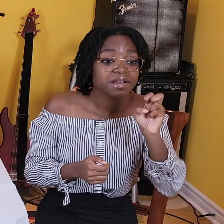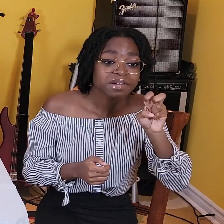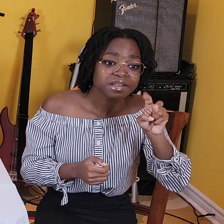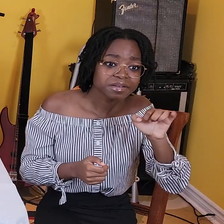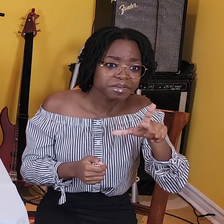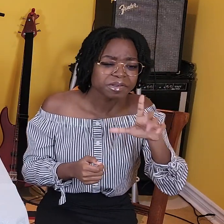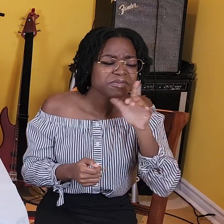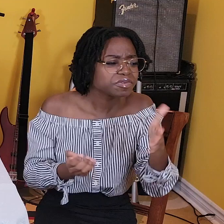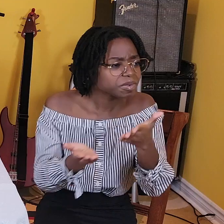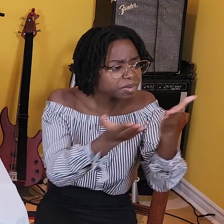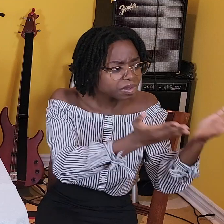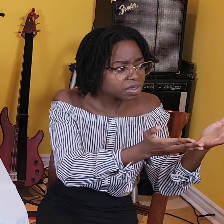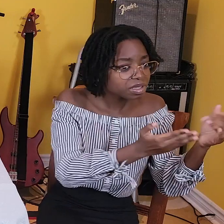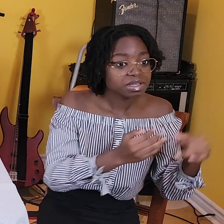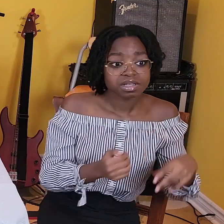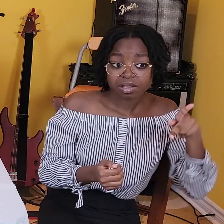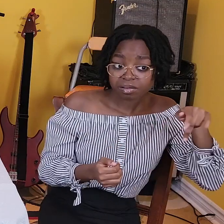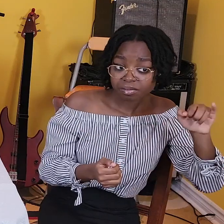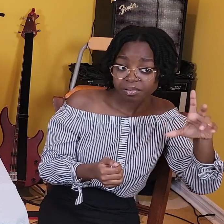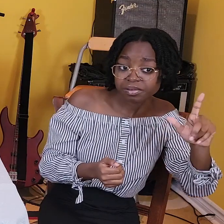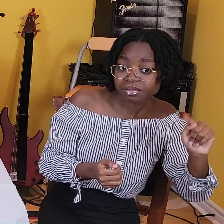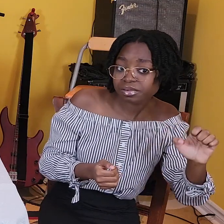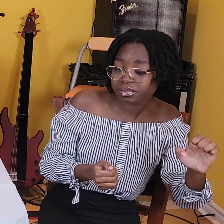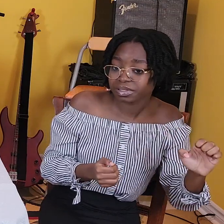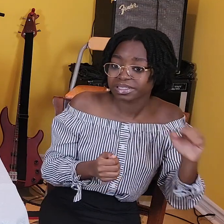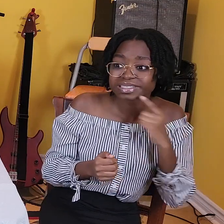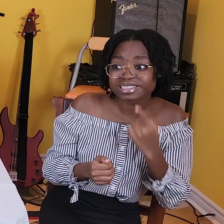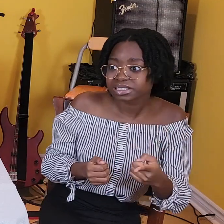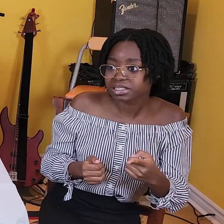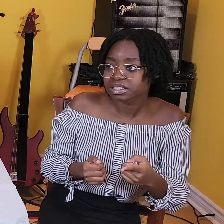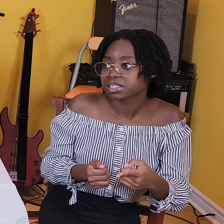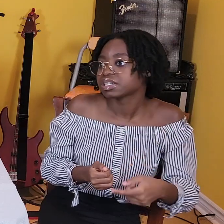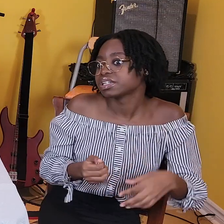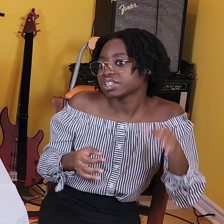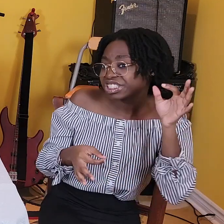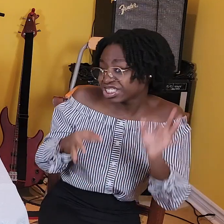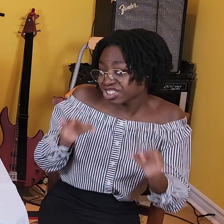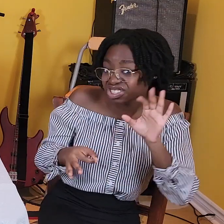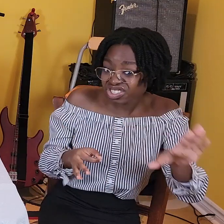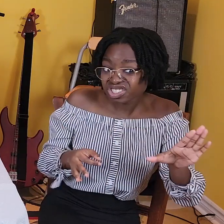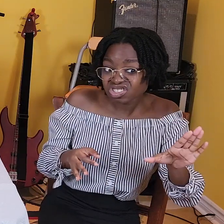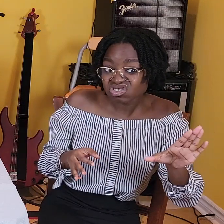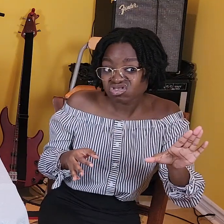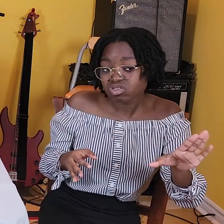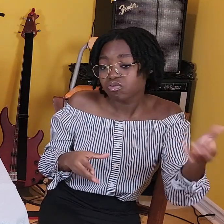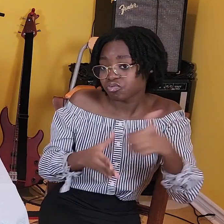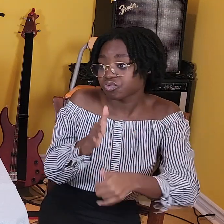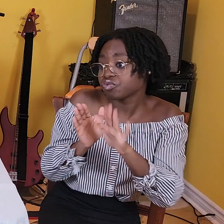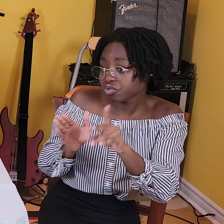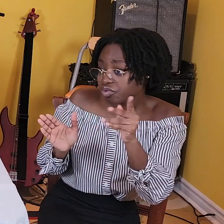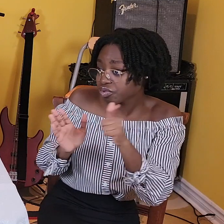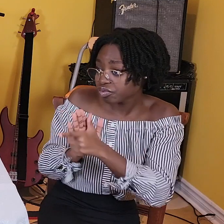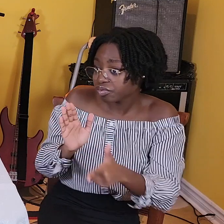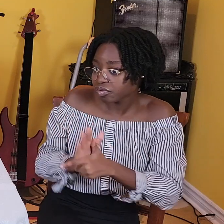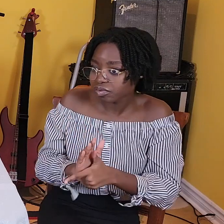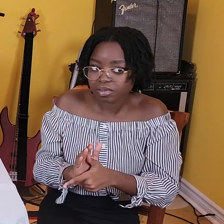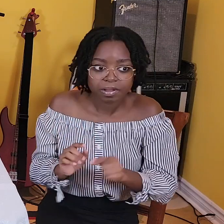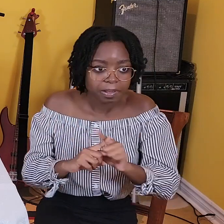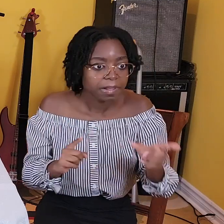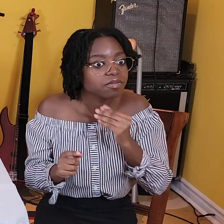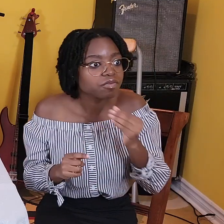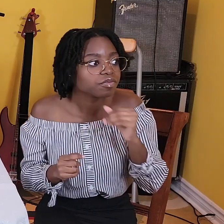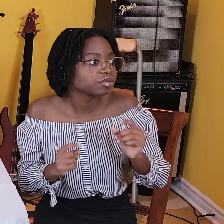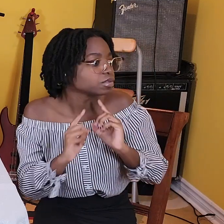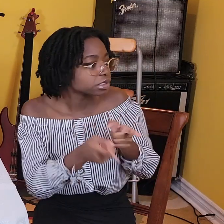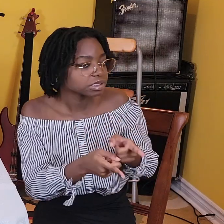judge him according to your law. Therefore the Jews said to him, It is not lawful for us to put anyone to death, that